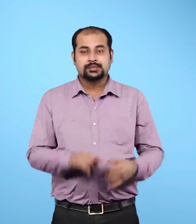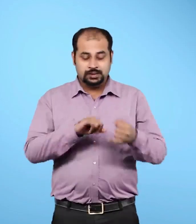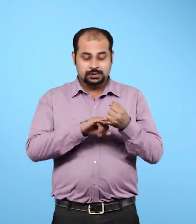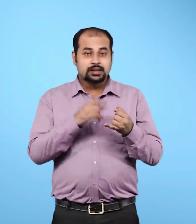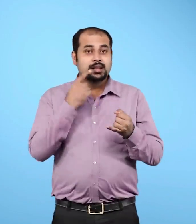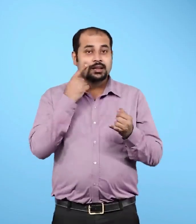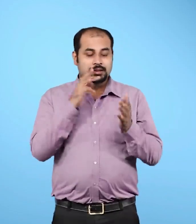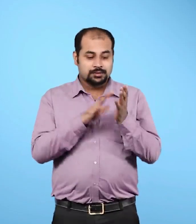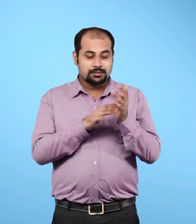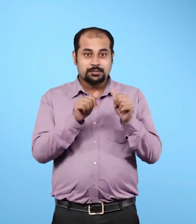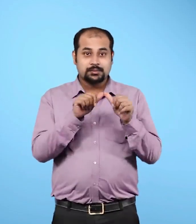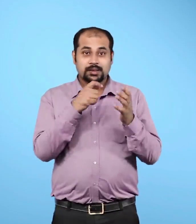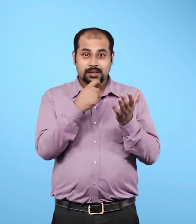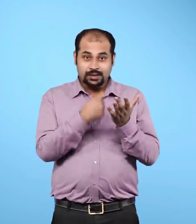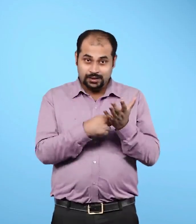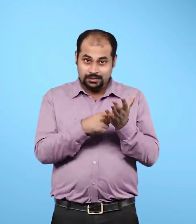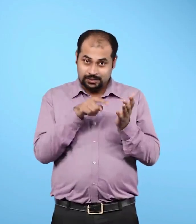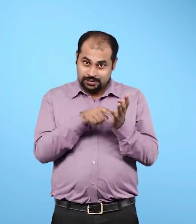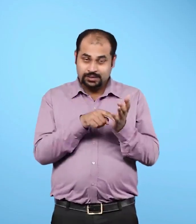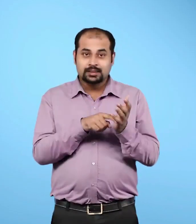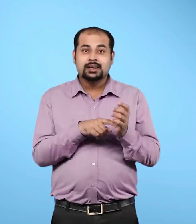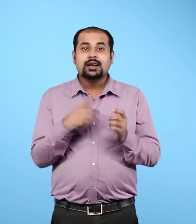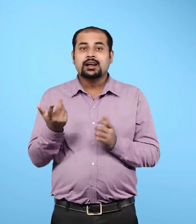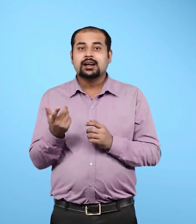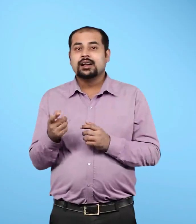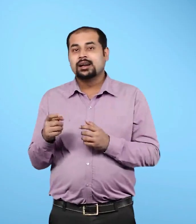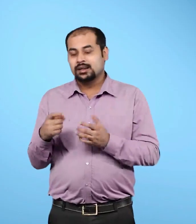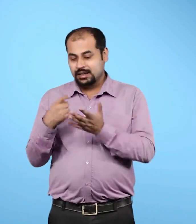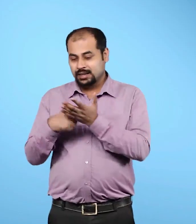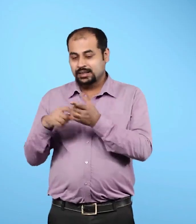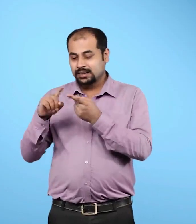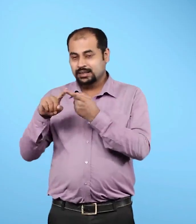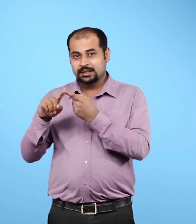How many more beads does Simar have than Rima?